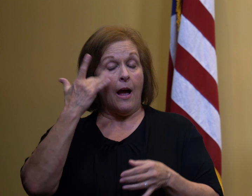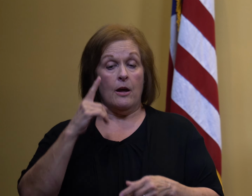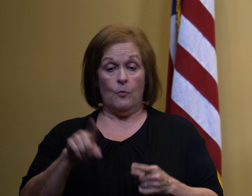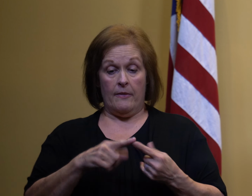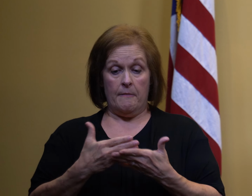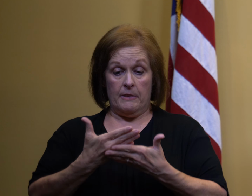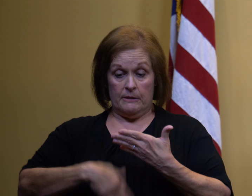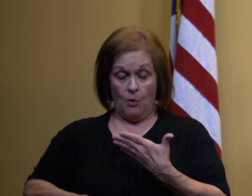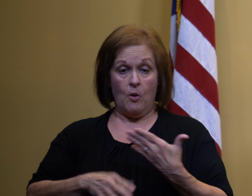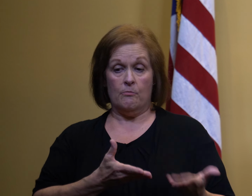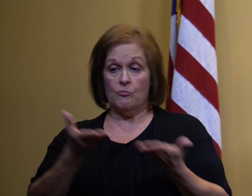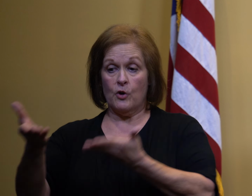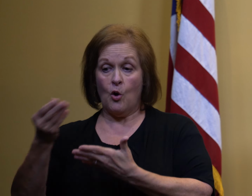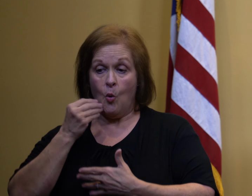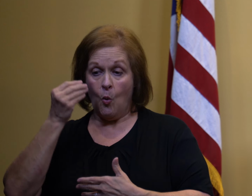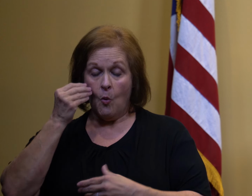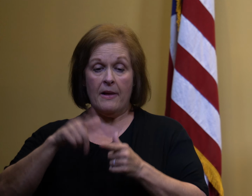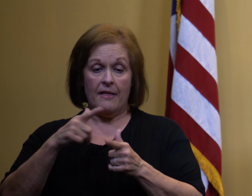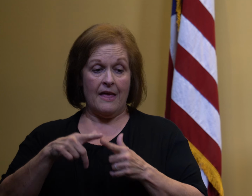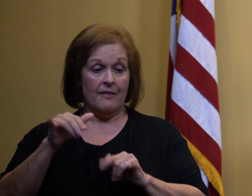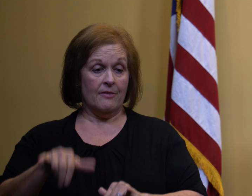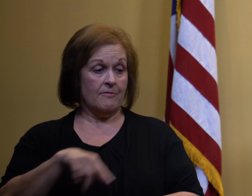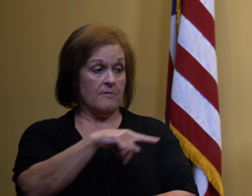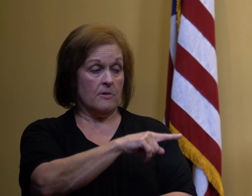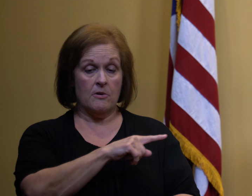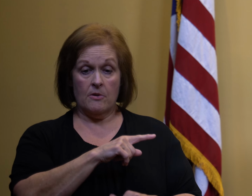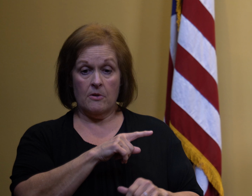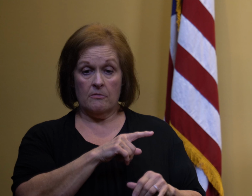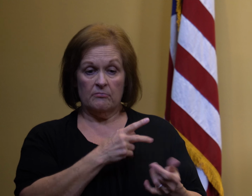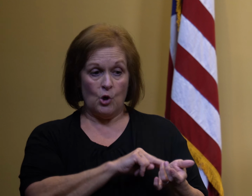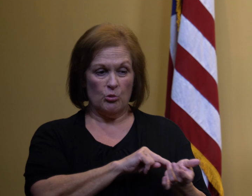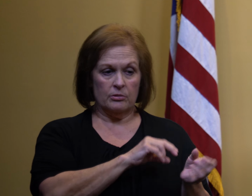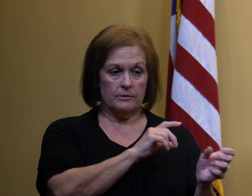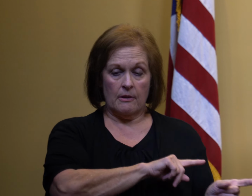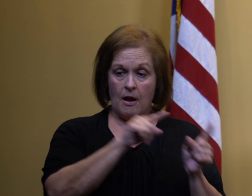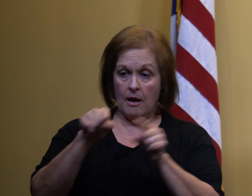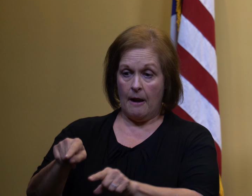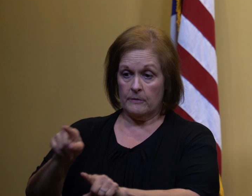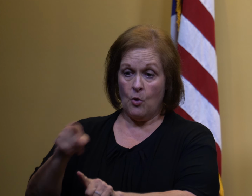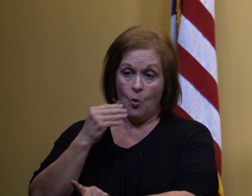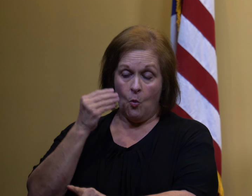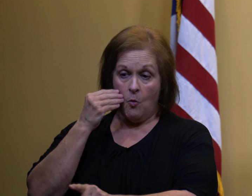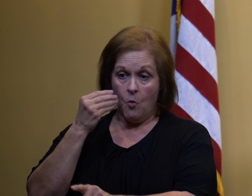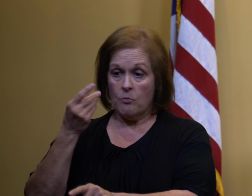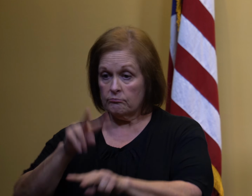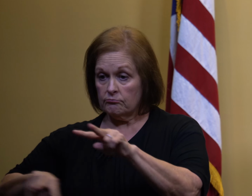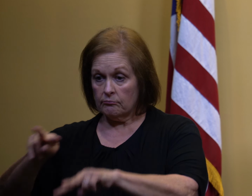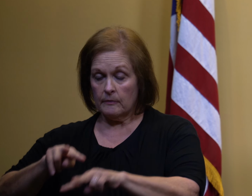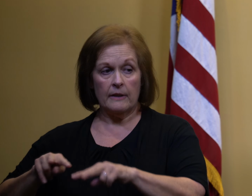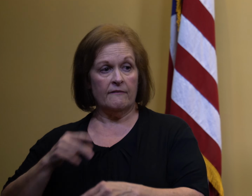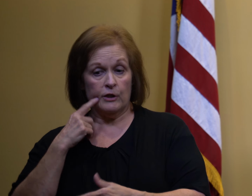home, they will begin to get that visit within that first week. That can last up to 12 weeks, but it allows us to build